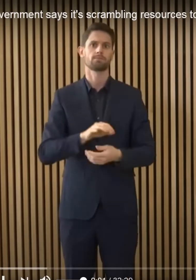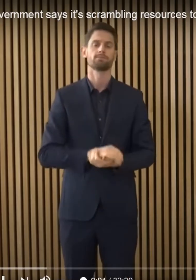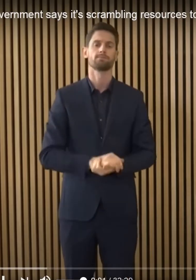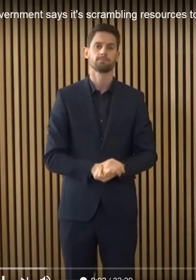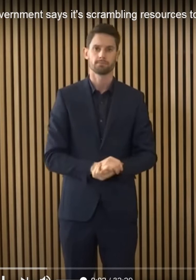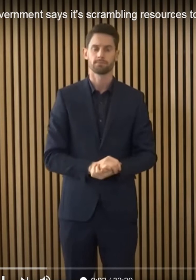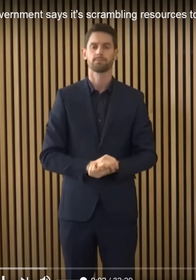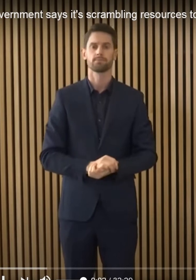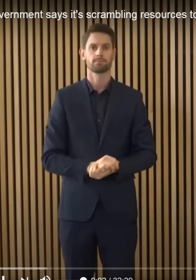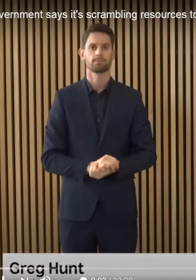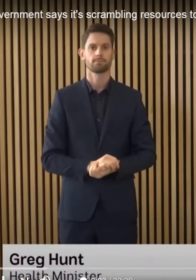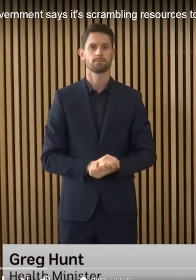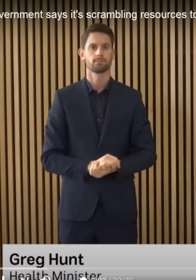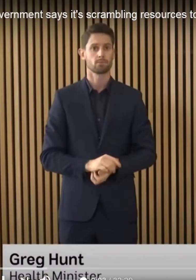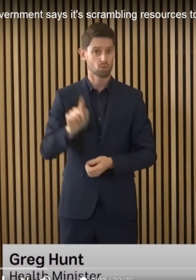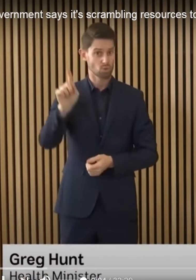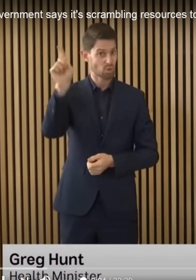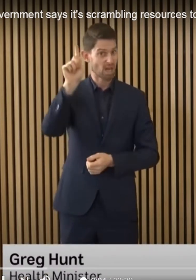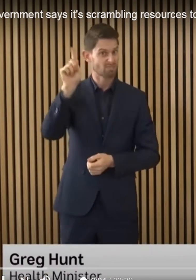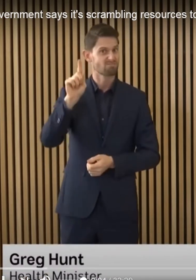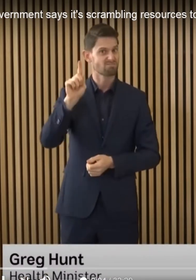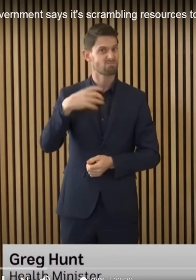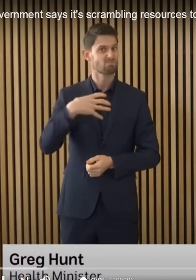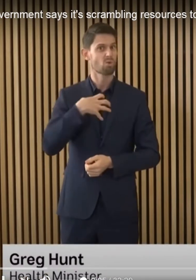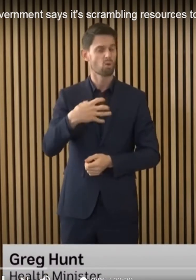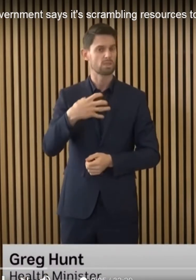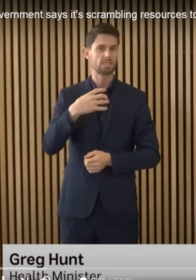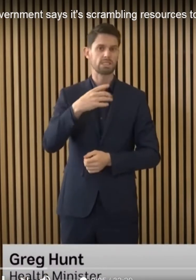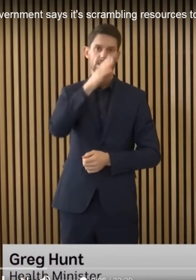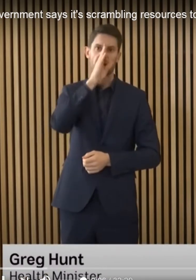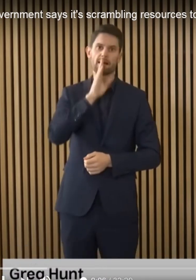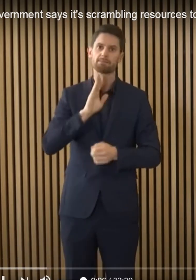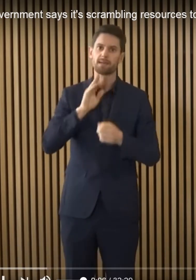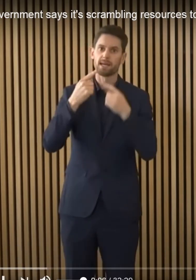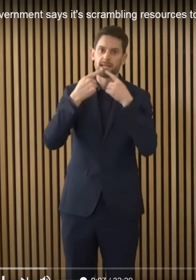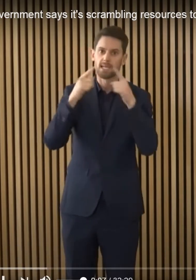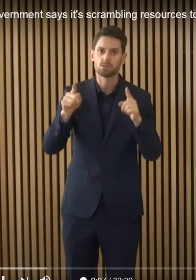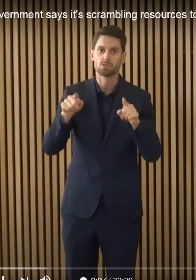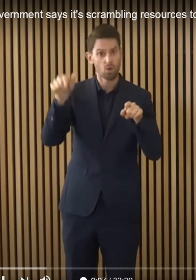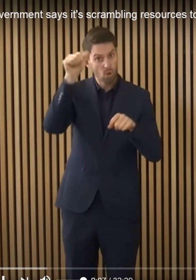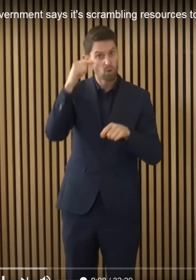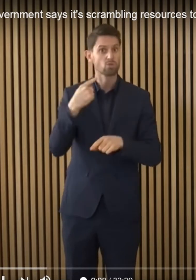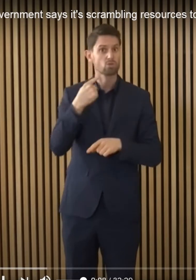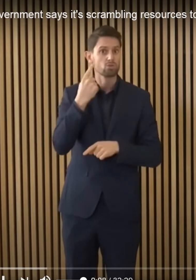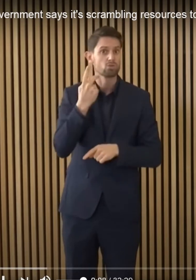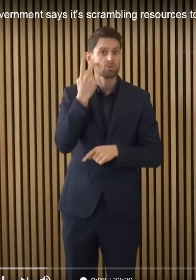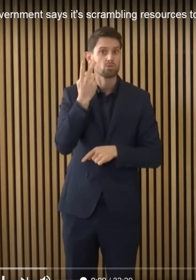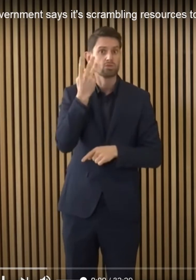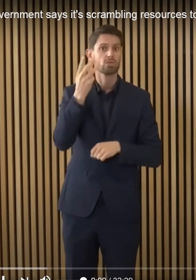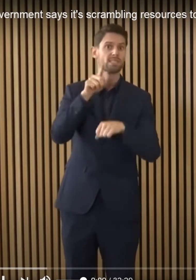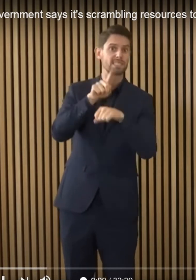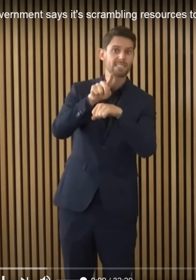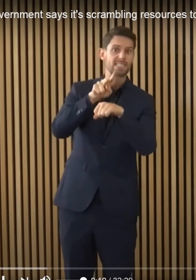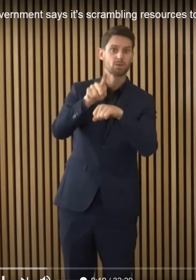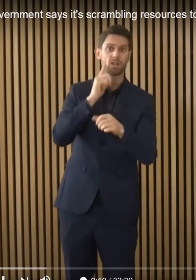Today has had more difficult news, and there will be more difficult news to come over the days and weeks ahead. This